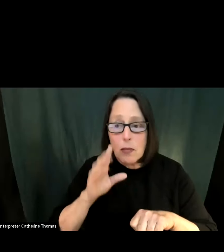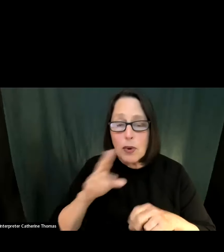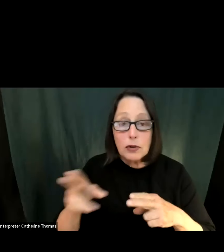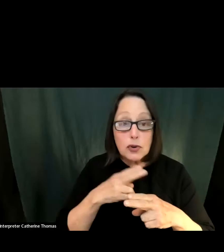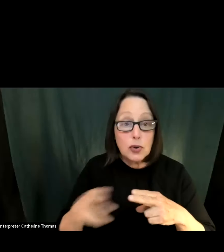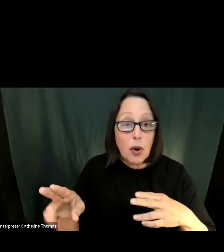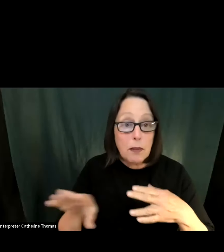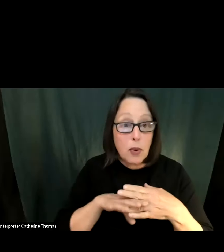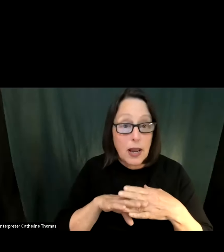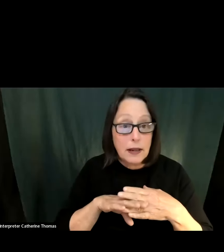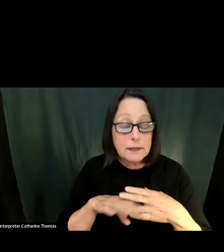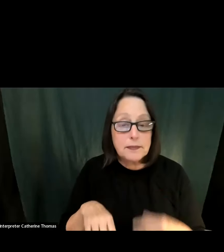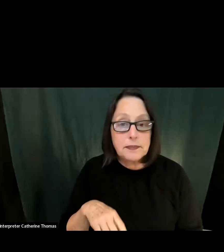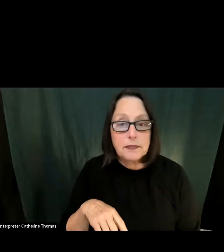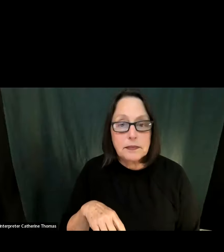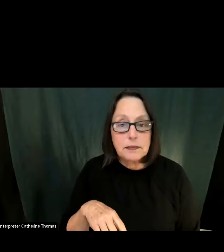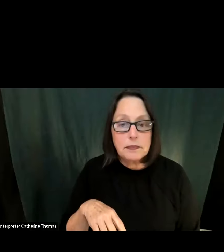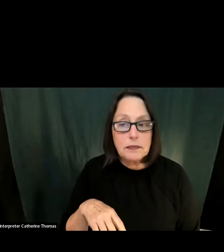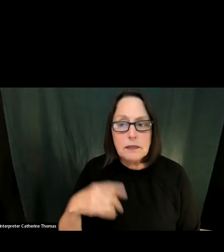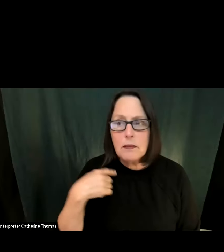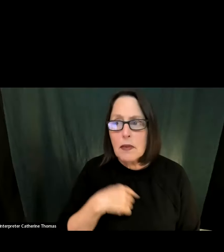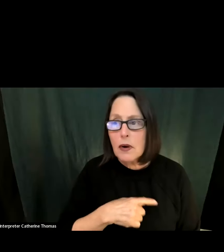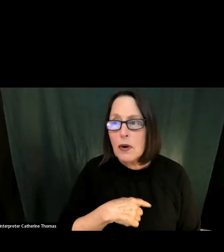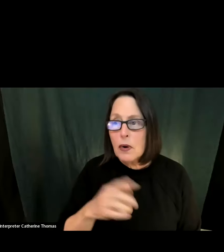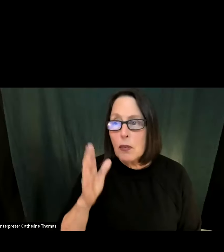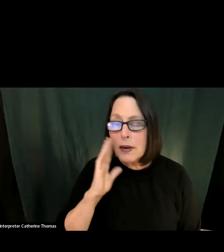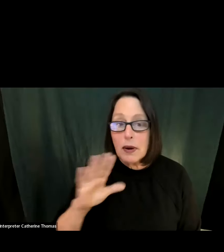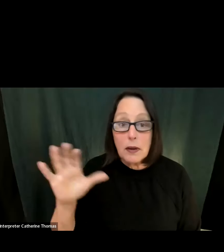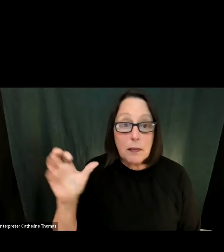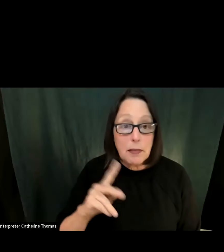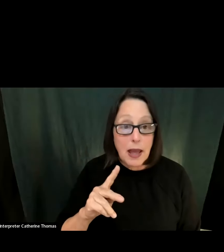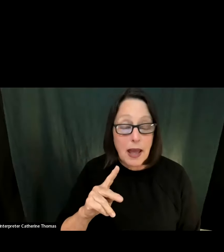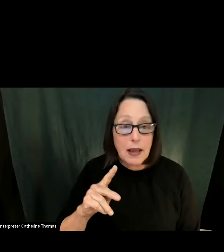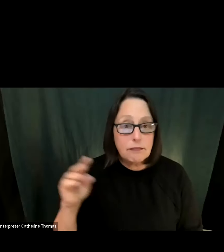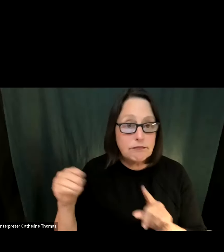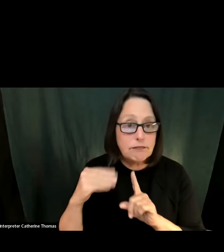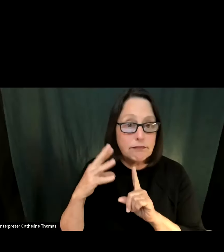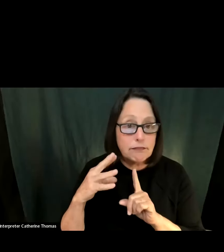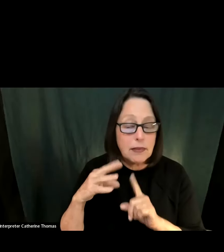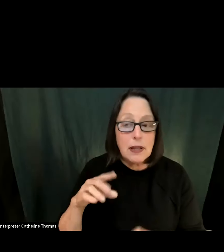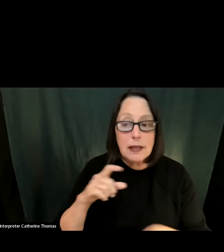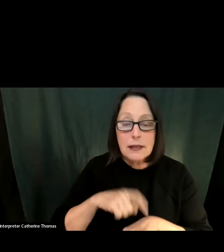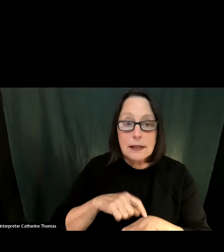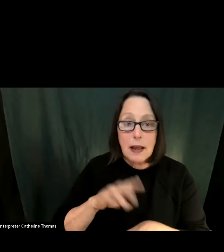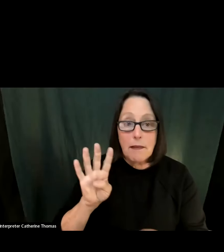break. We are going to come back on camera at 4:10. So if